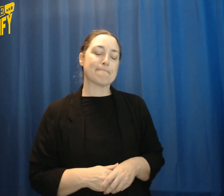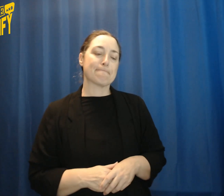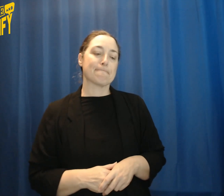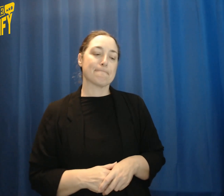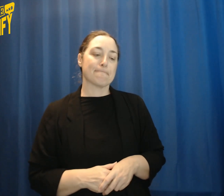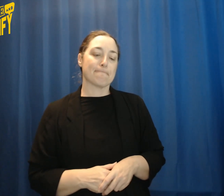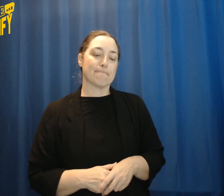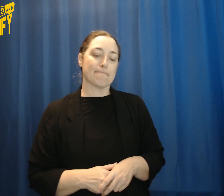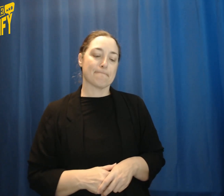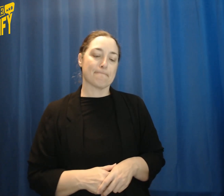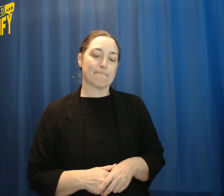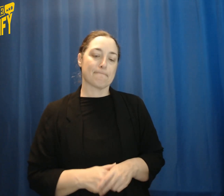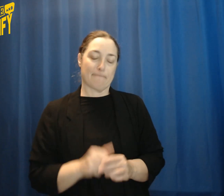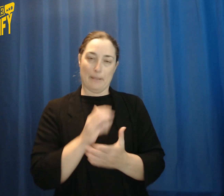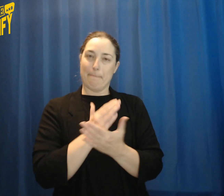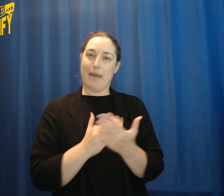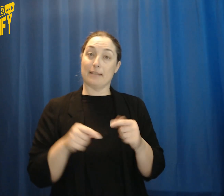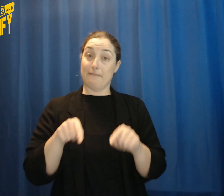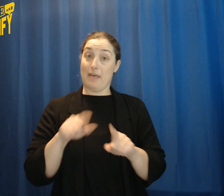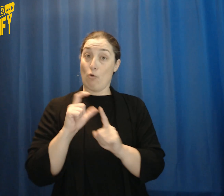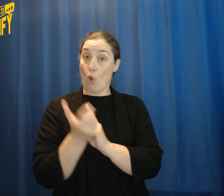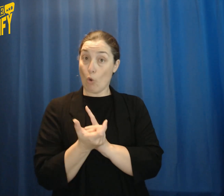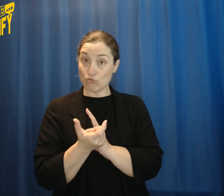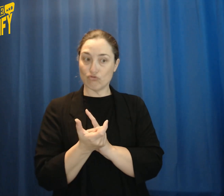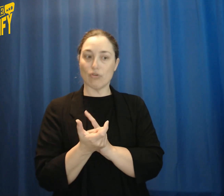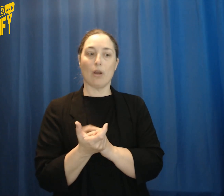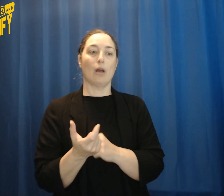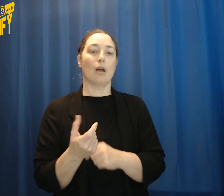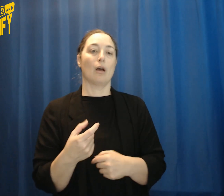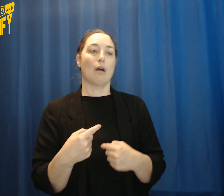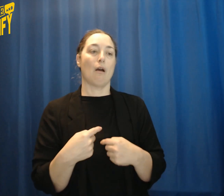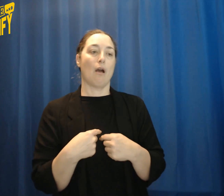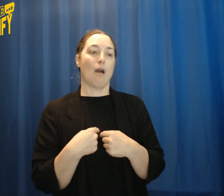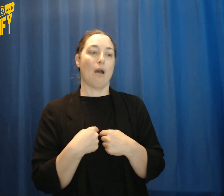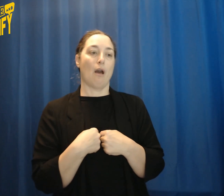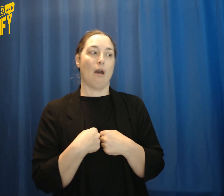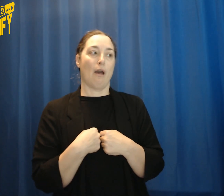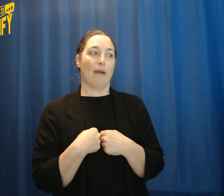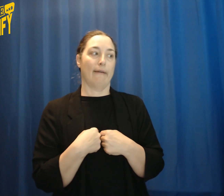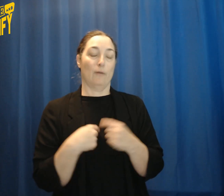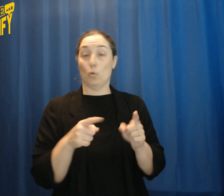parts of that culture that I don't have any right to speak about.